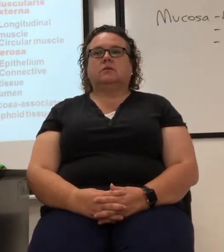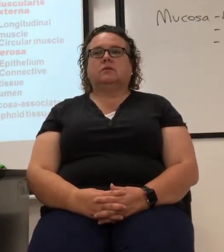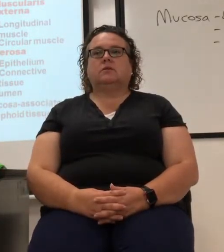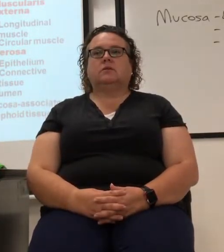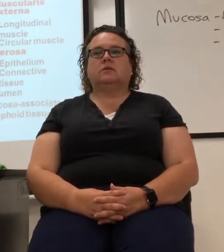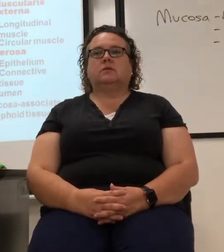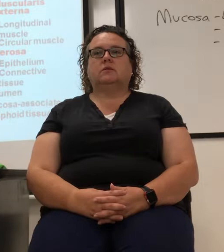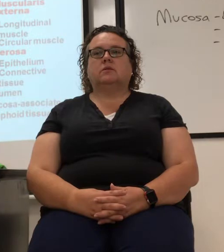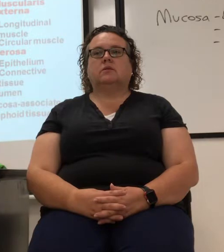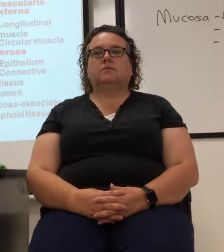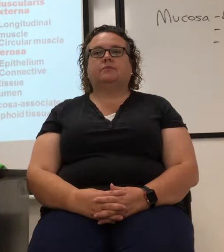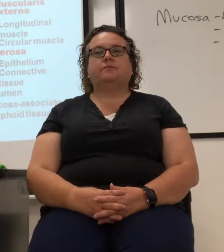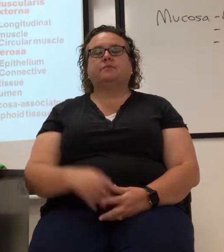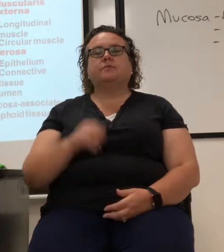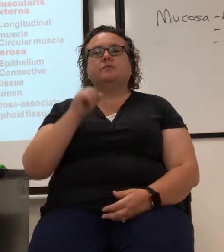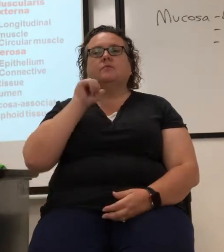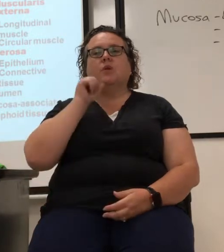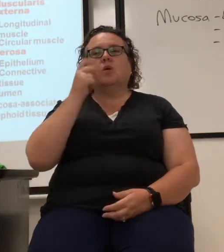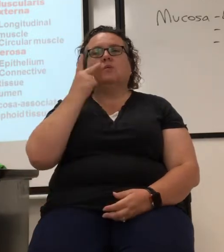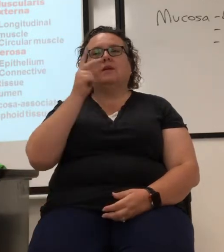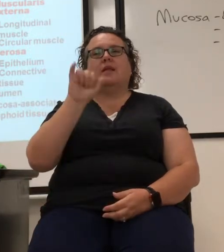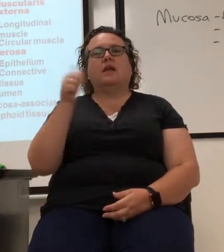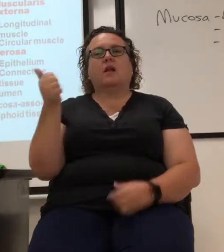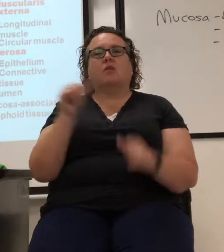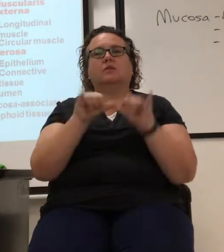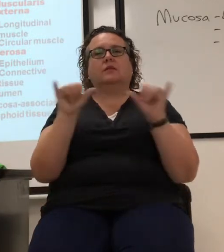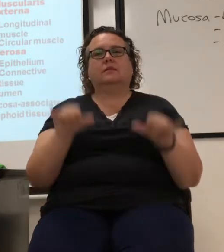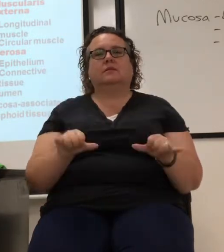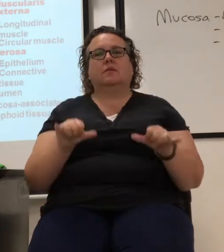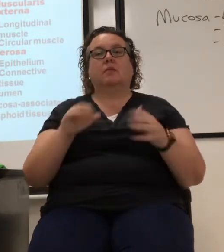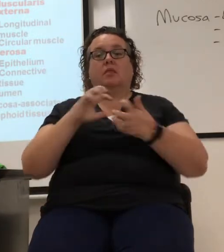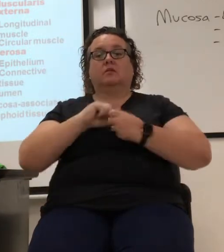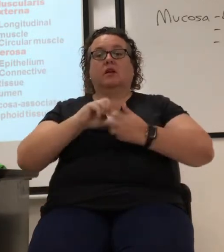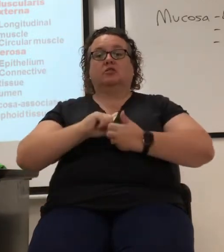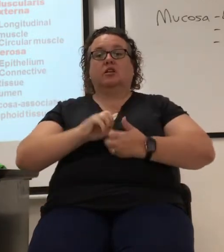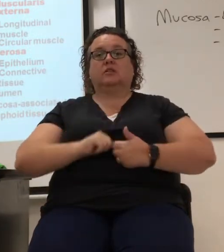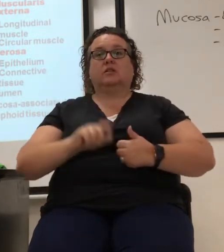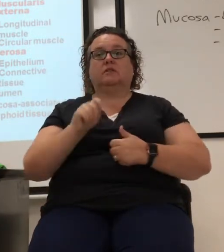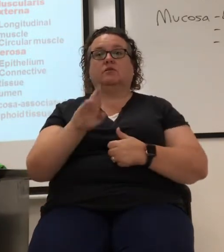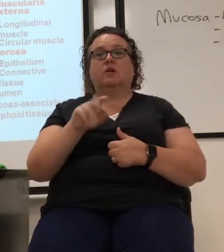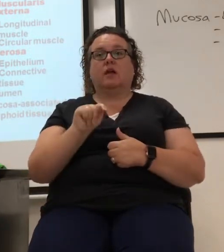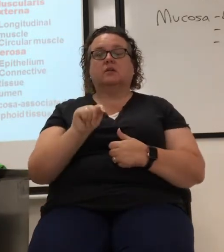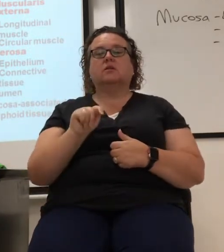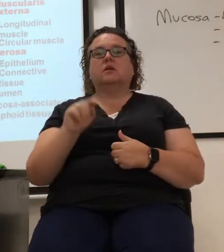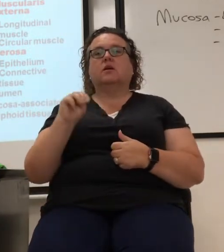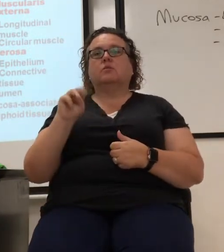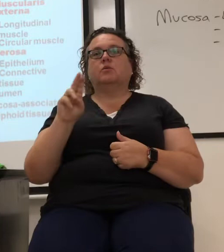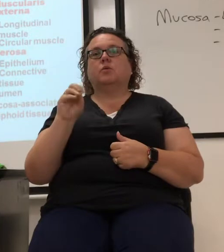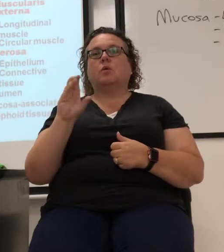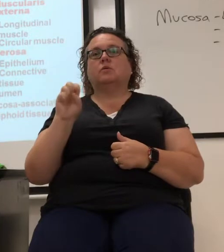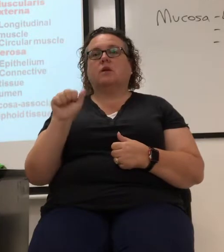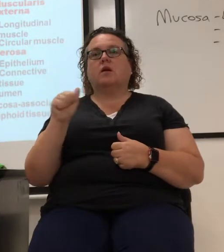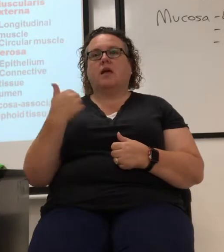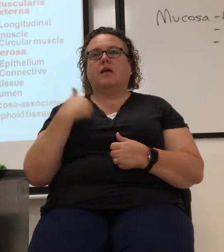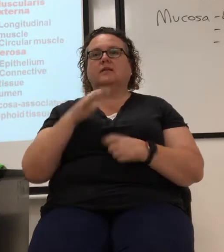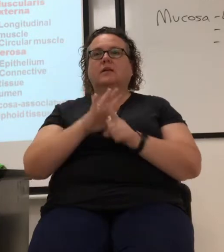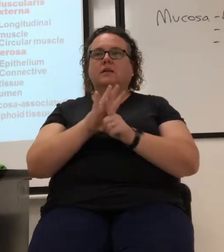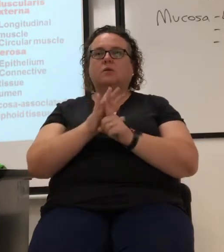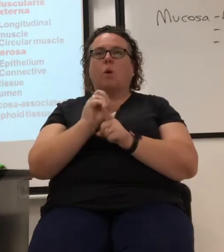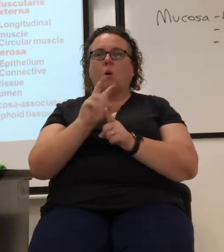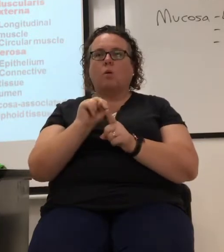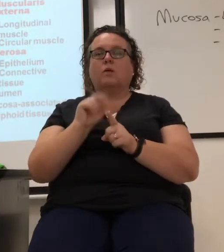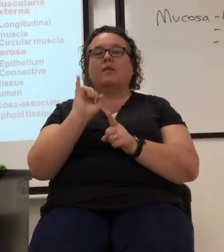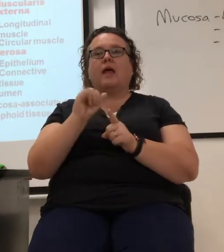You don't see this in other systems. The digestive tract has, its mucosa has its own muscle layer. This increases the